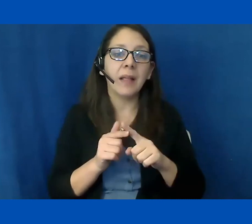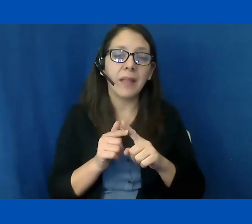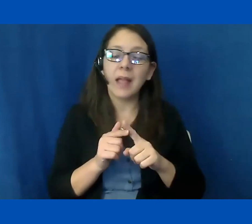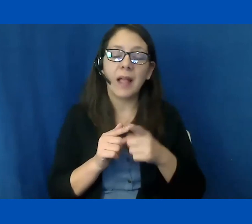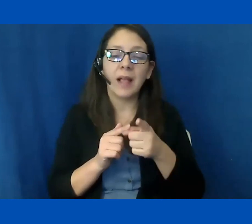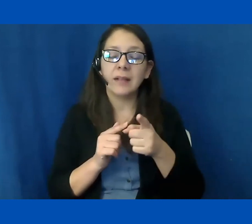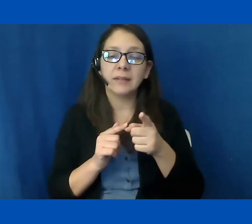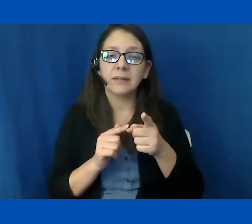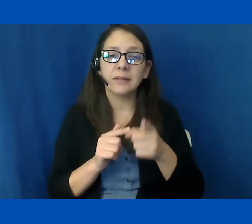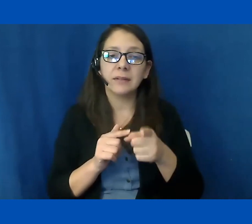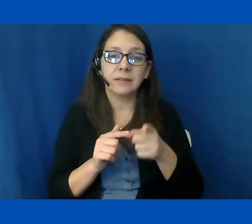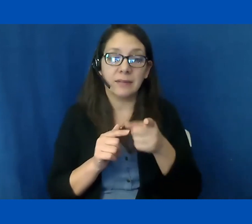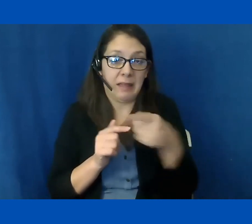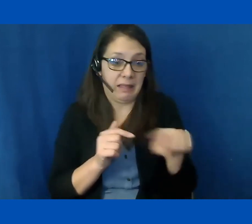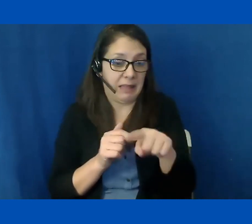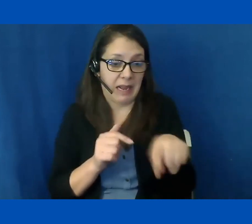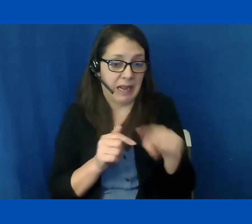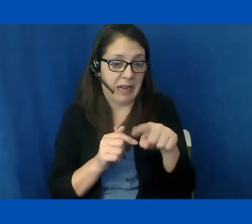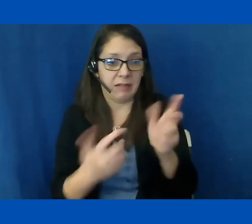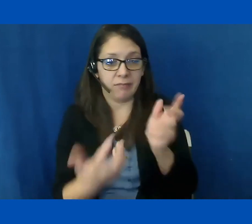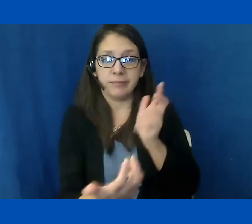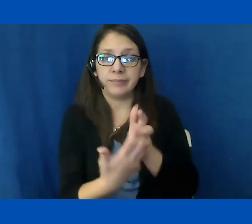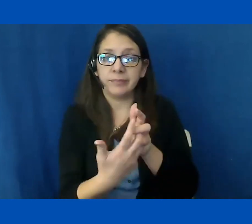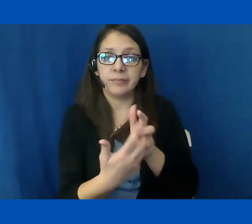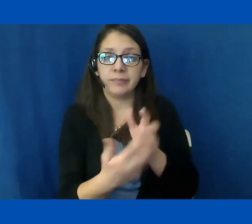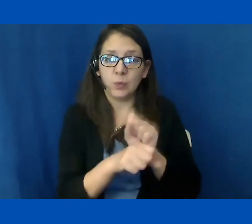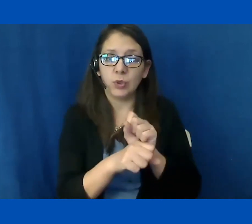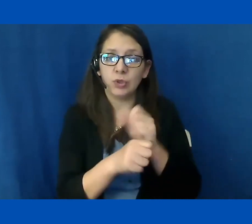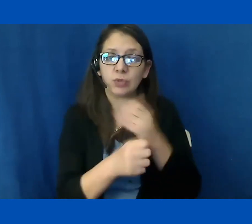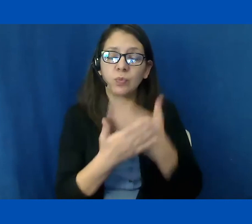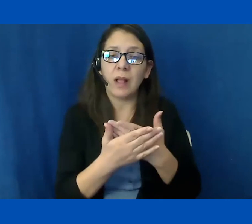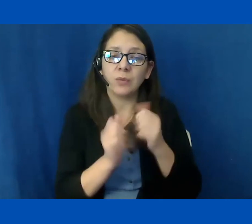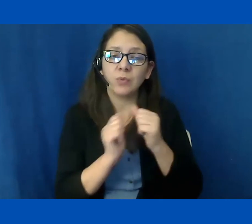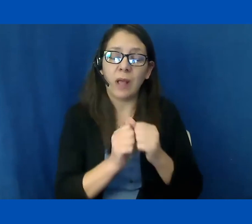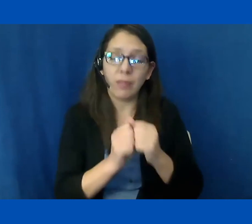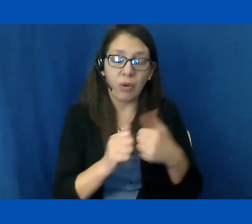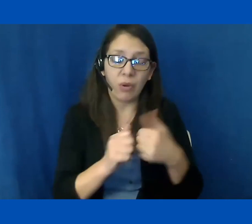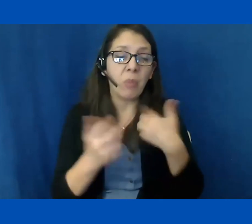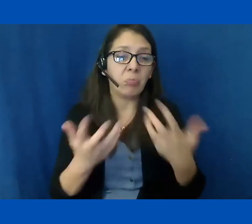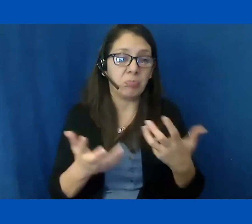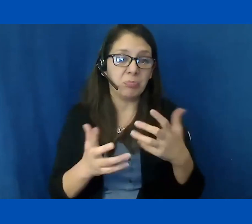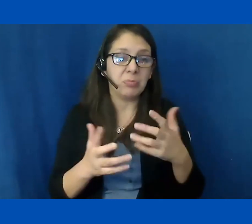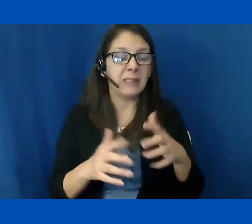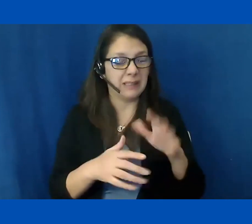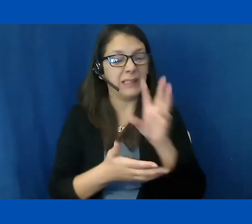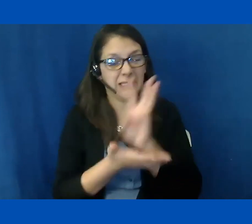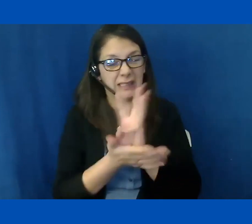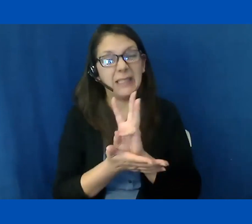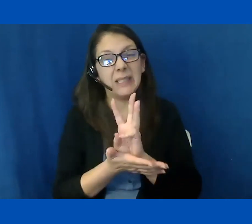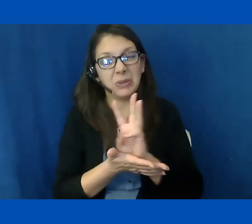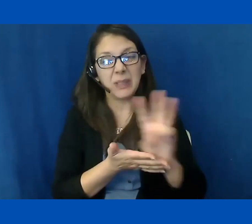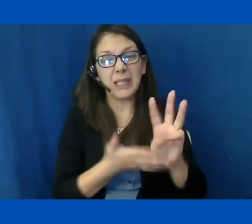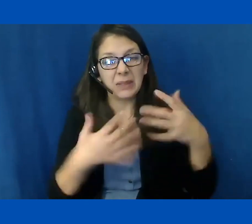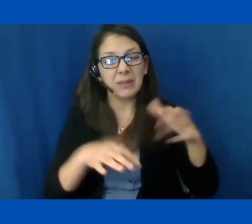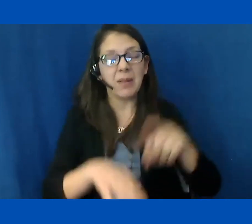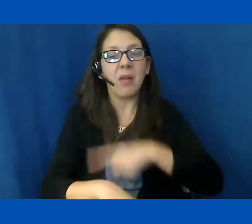remotely work together, you know? And so now I can actually say, like, it took me 6 weeks, of course. Yeah, it took me a long time, but at least I